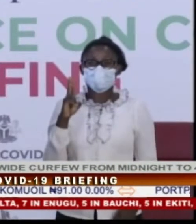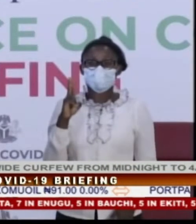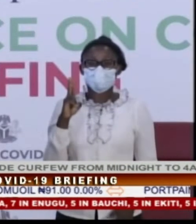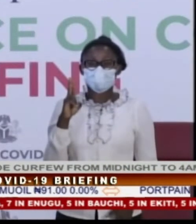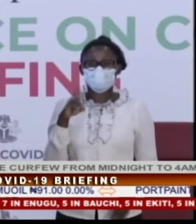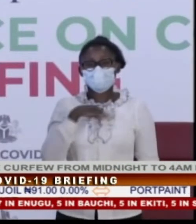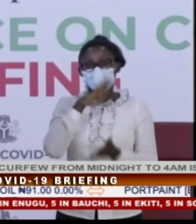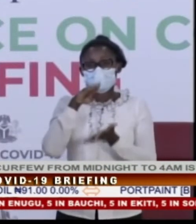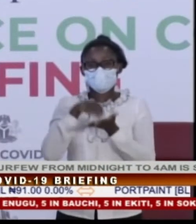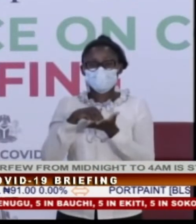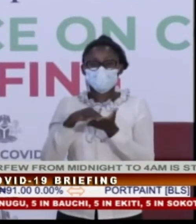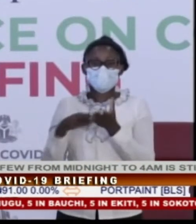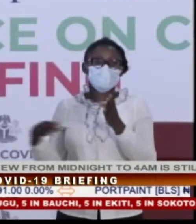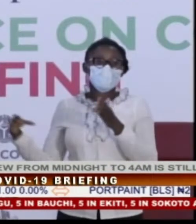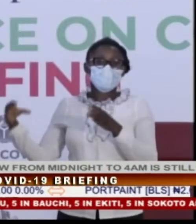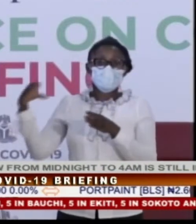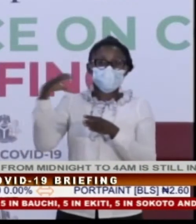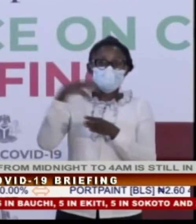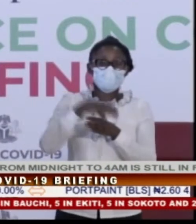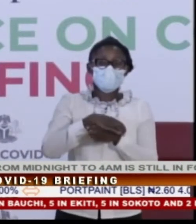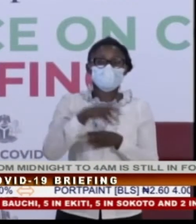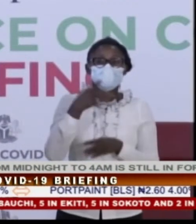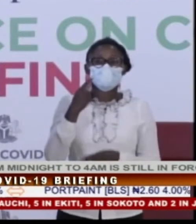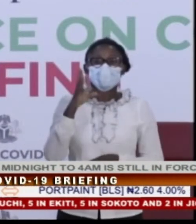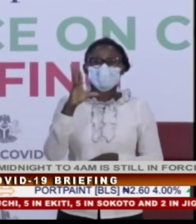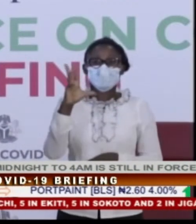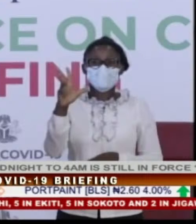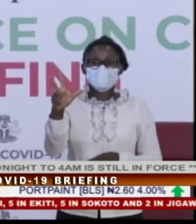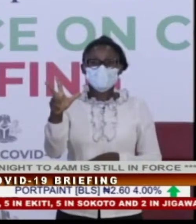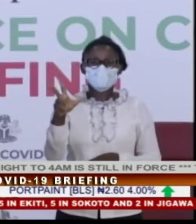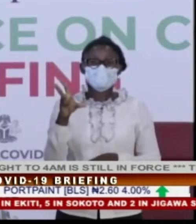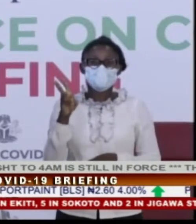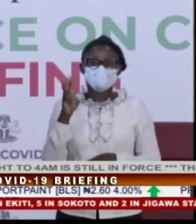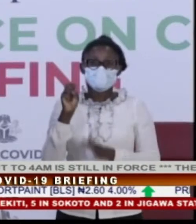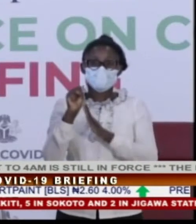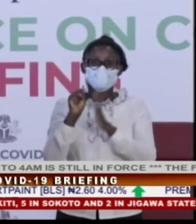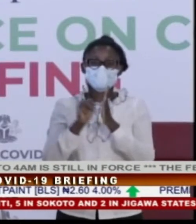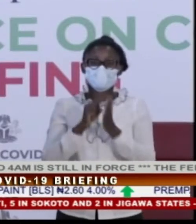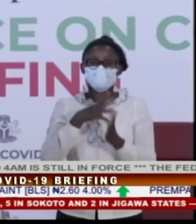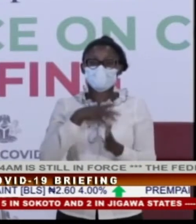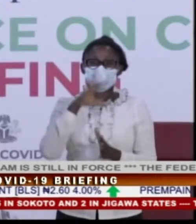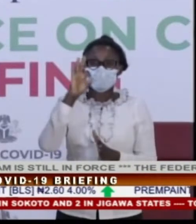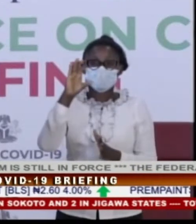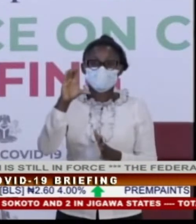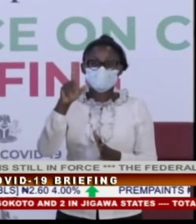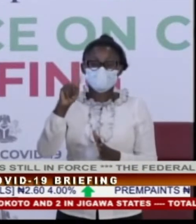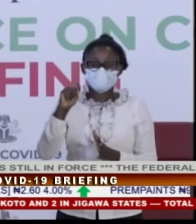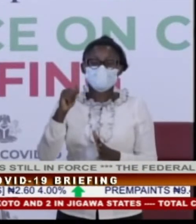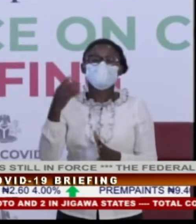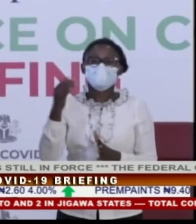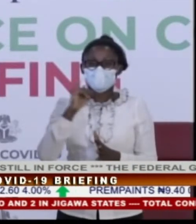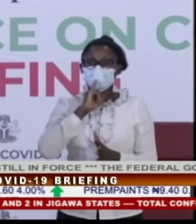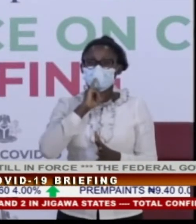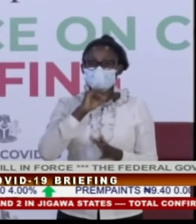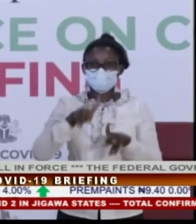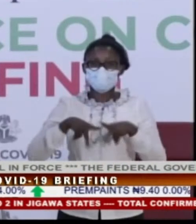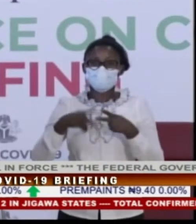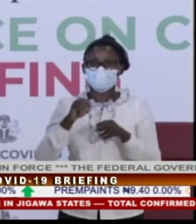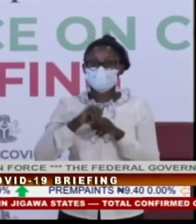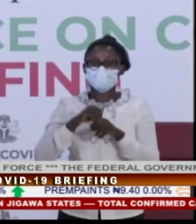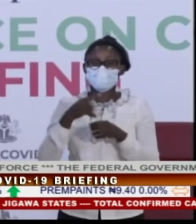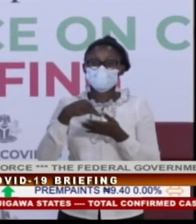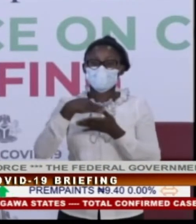centers across the 36 states of the Federation plus FCT. Sufficient money has been provided for it. When the budget